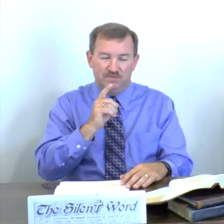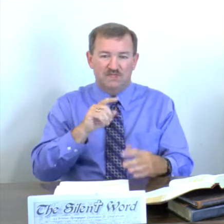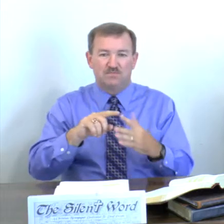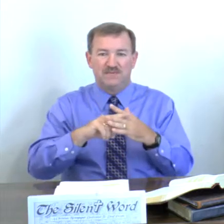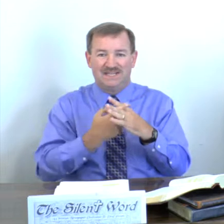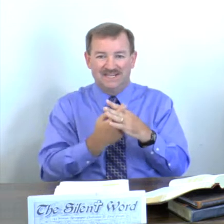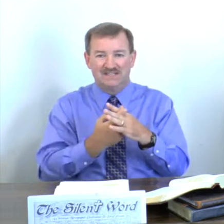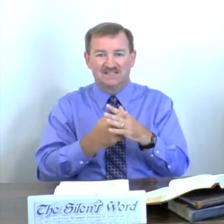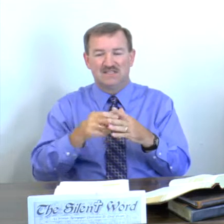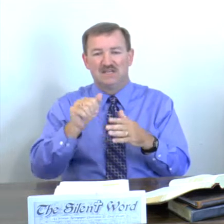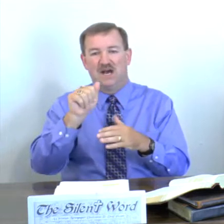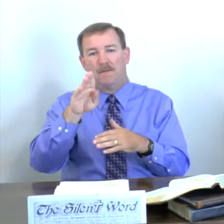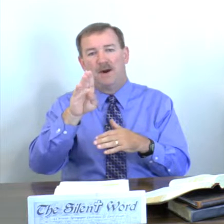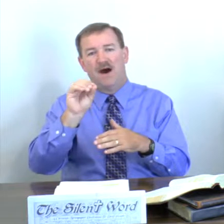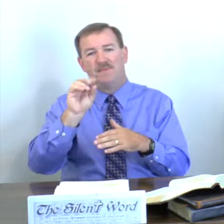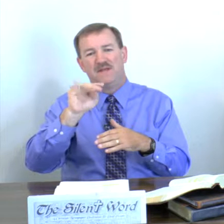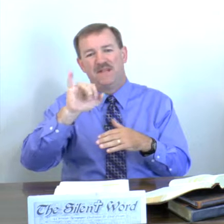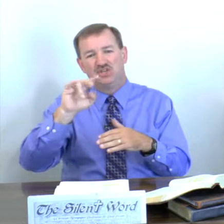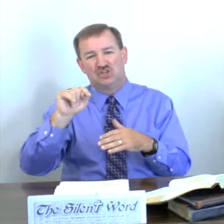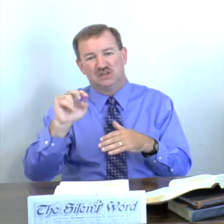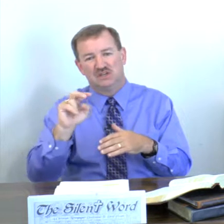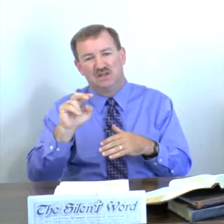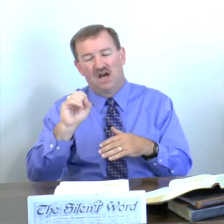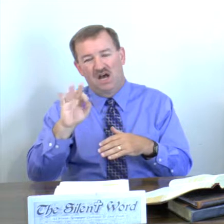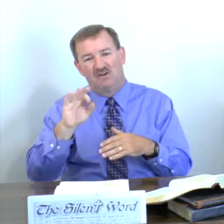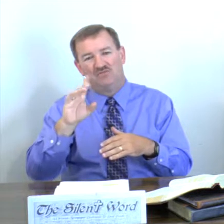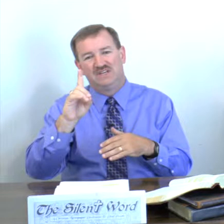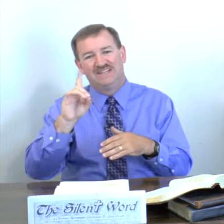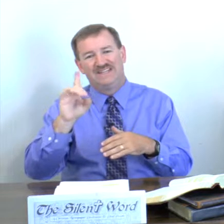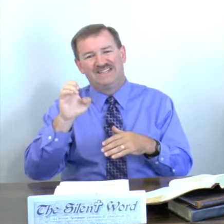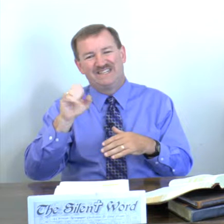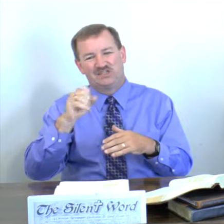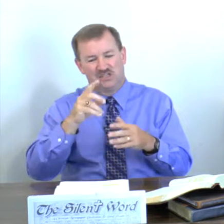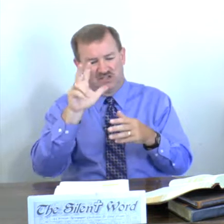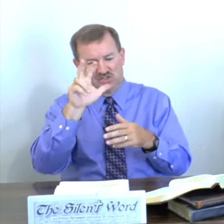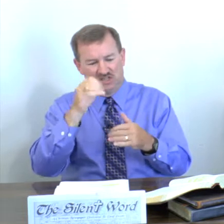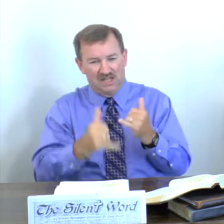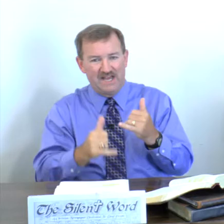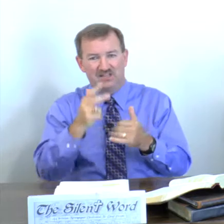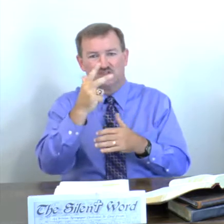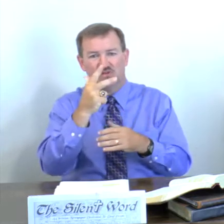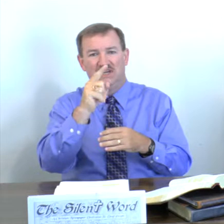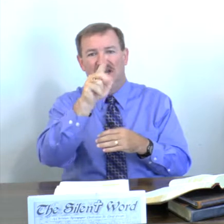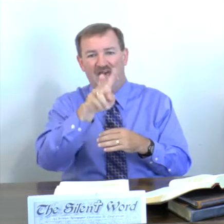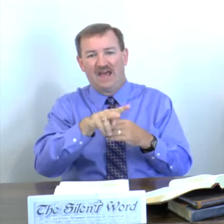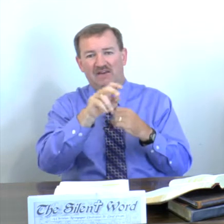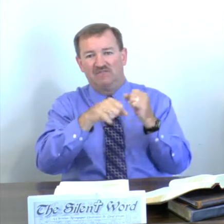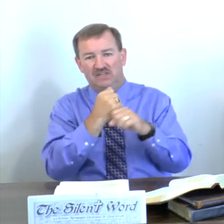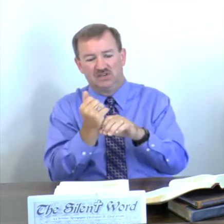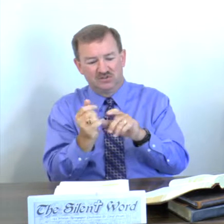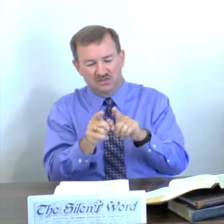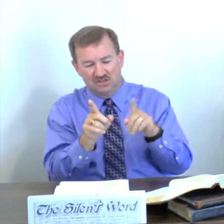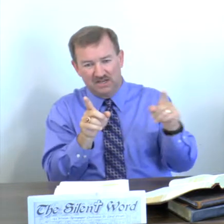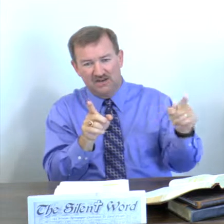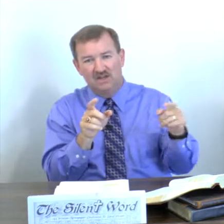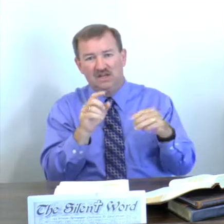This begins the abomination of desolation, the last 3.5 years there